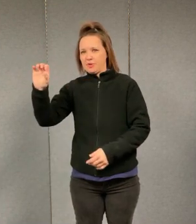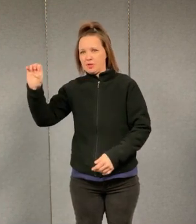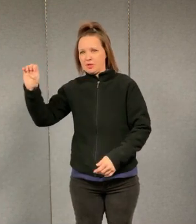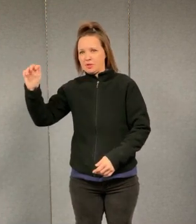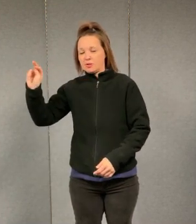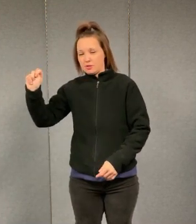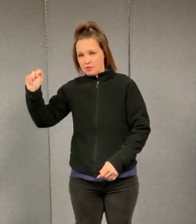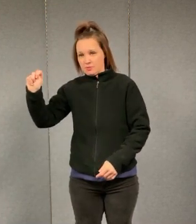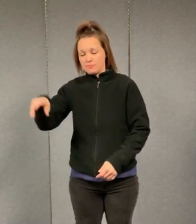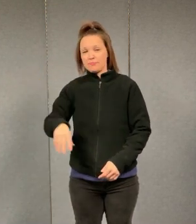feet.